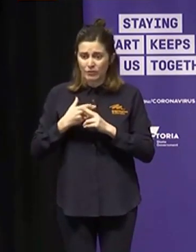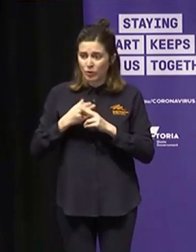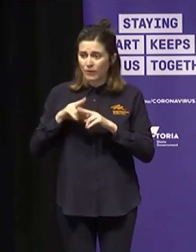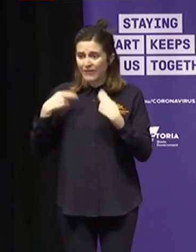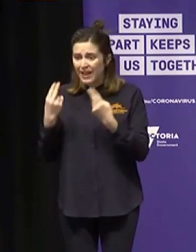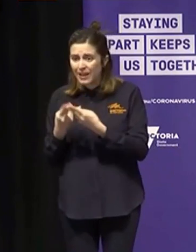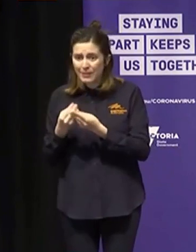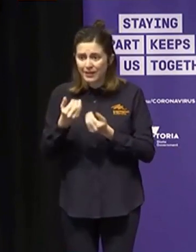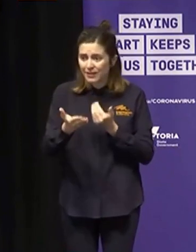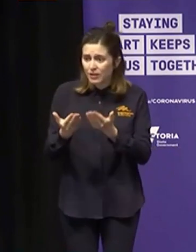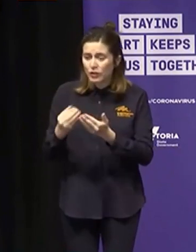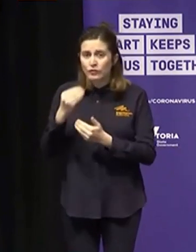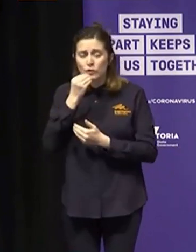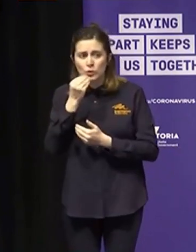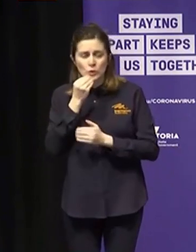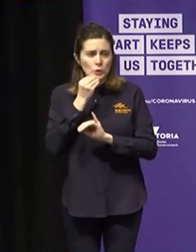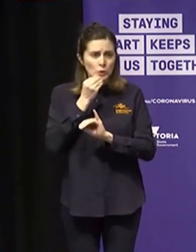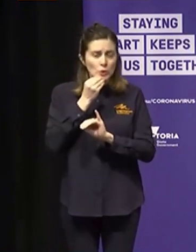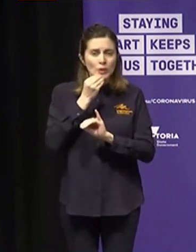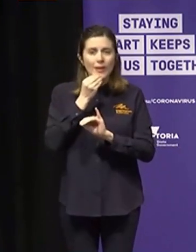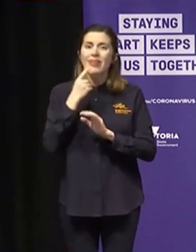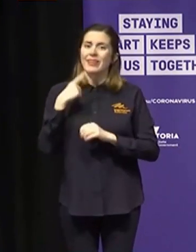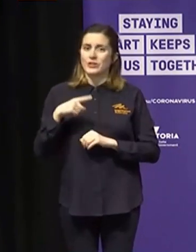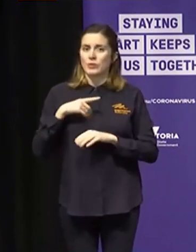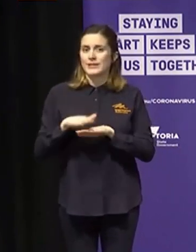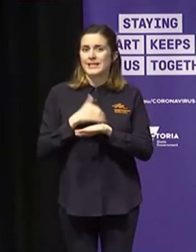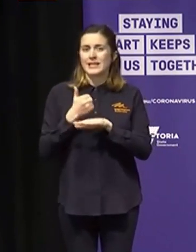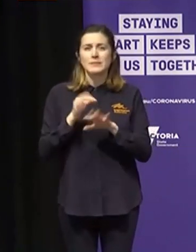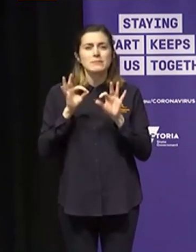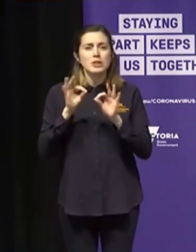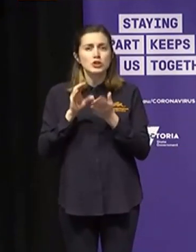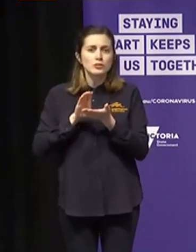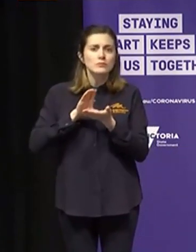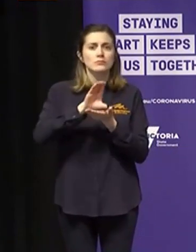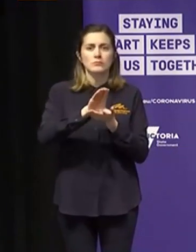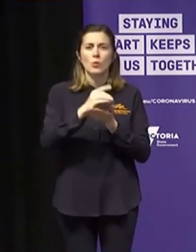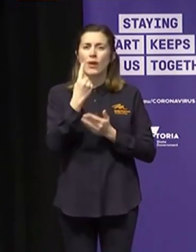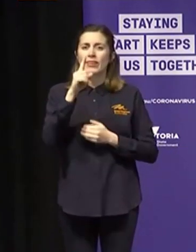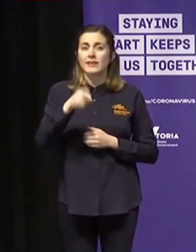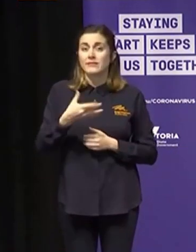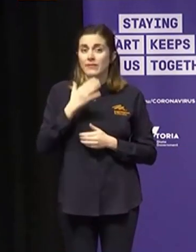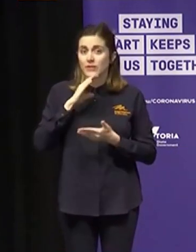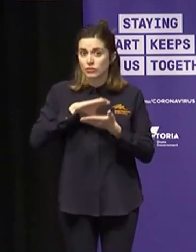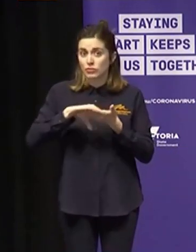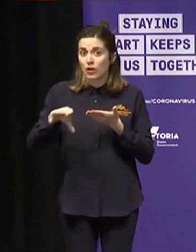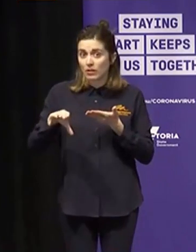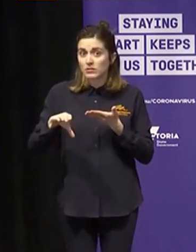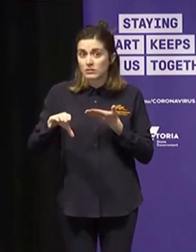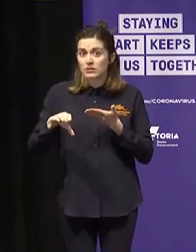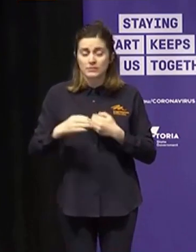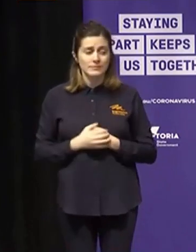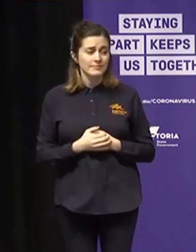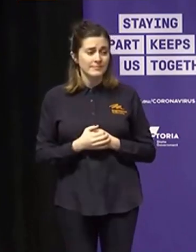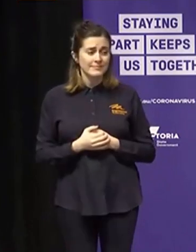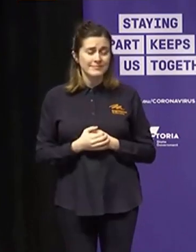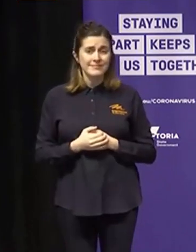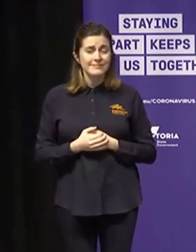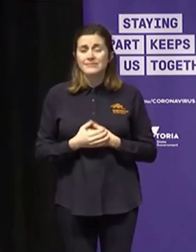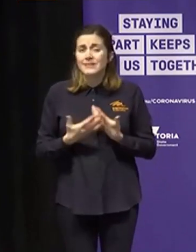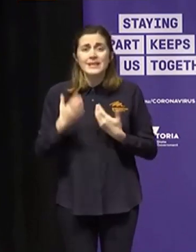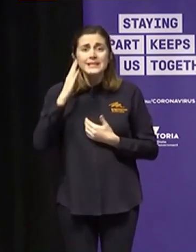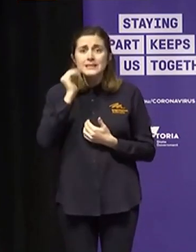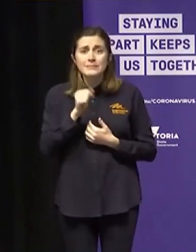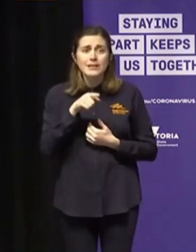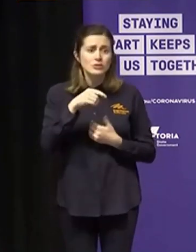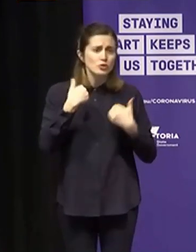and every single Victorian family. This virus doesn't discriminate based on where you were born or whether you pray